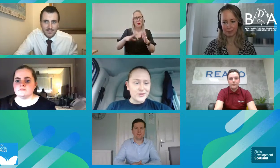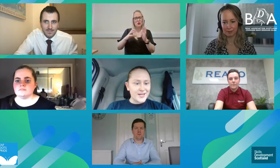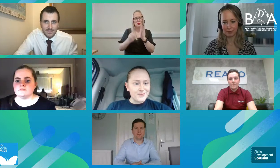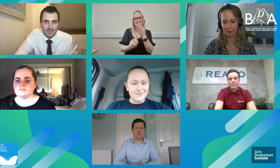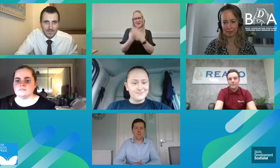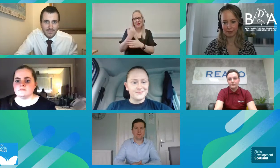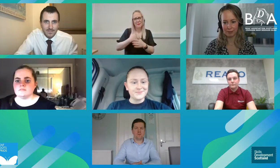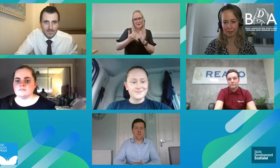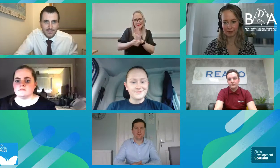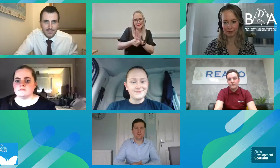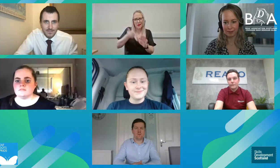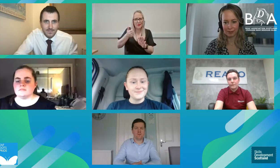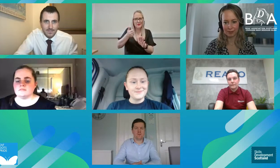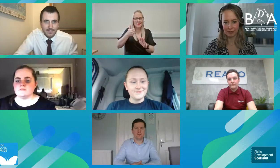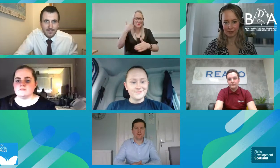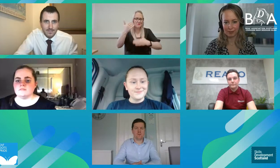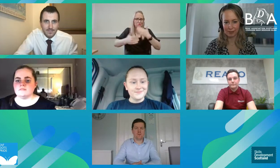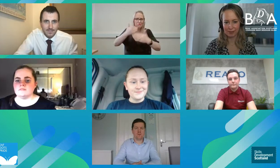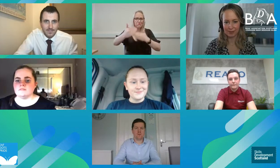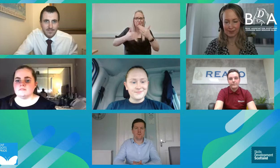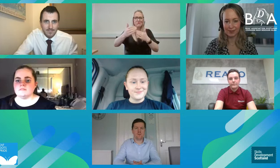knows where it'll take me.